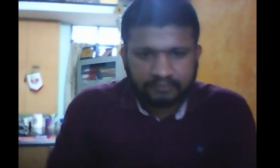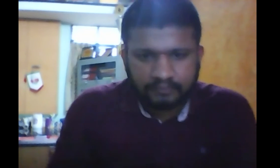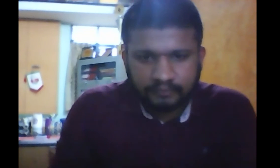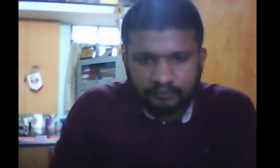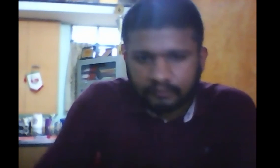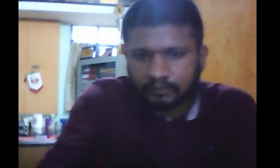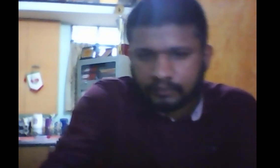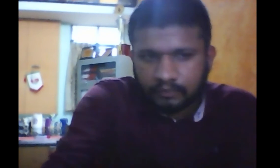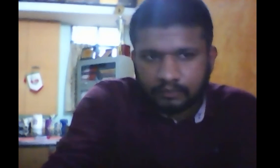Next.